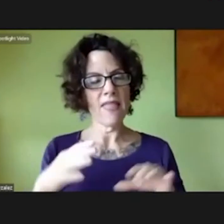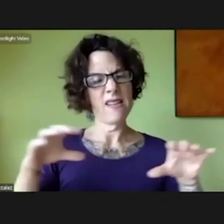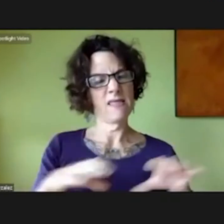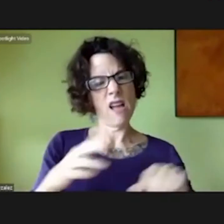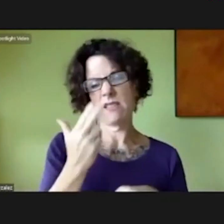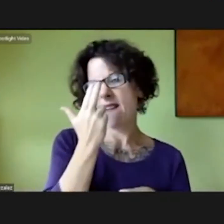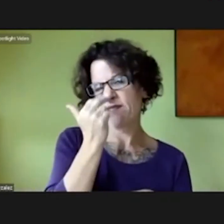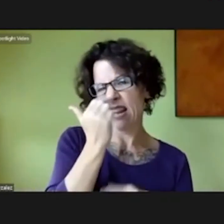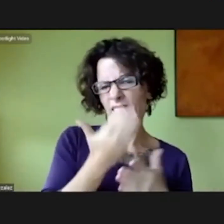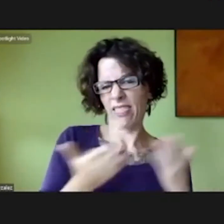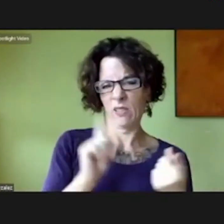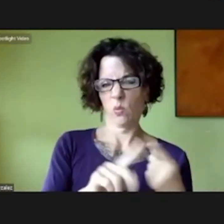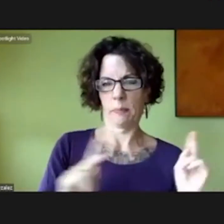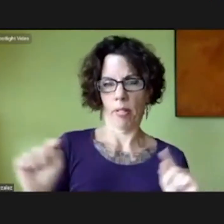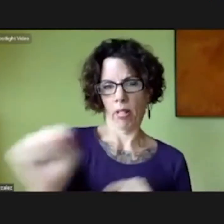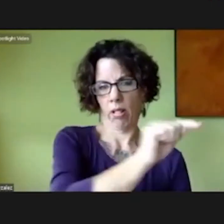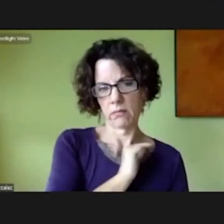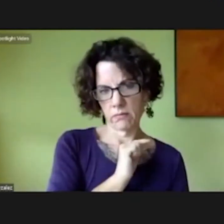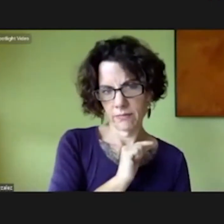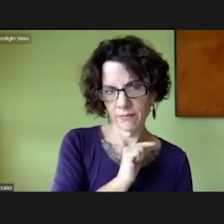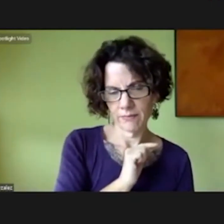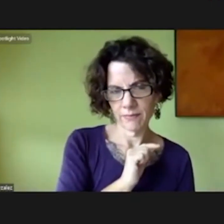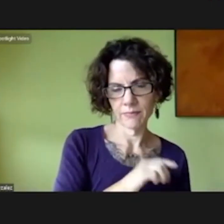Fifth is communication.